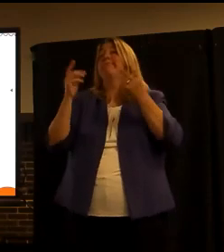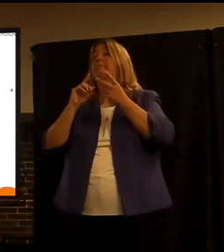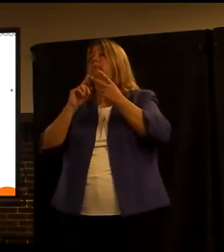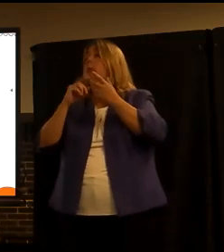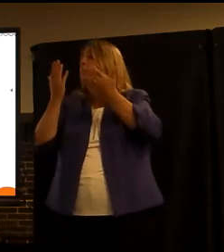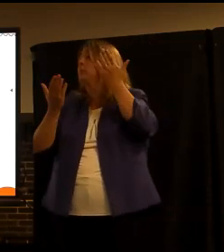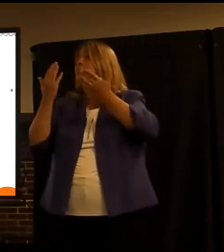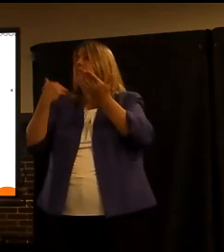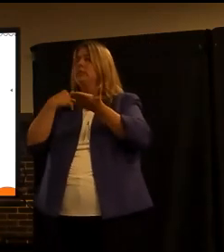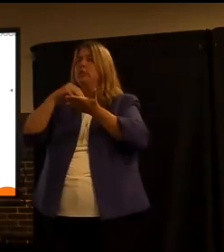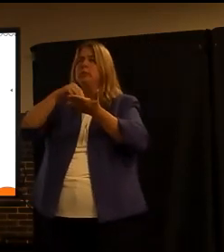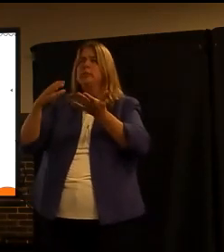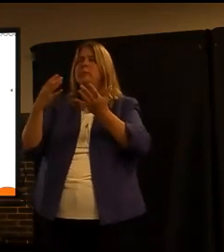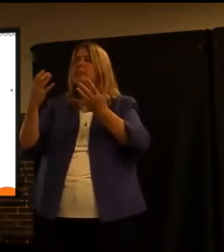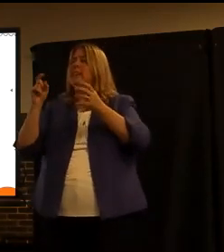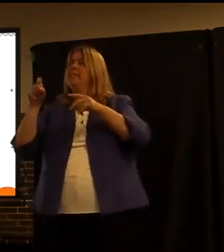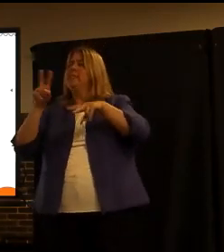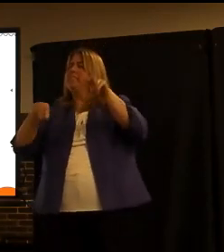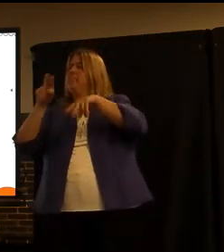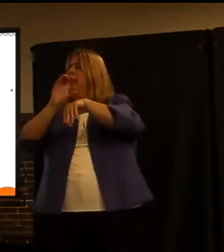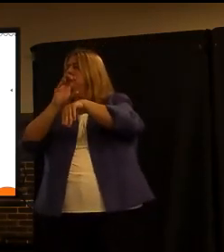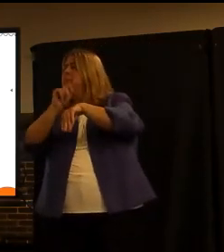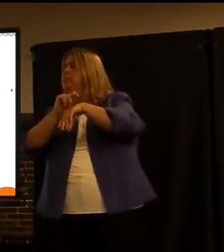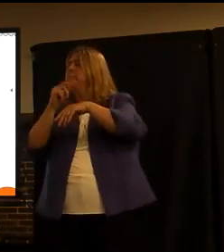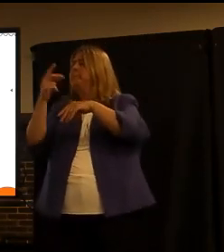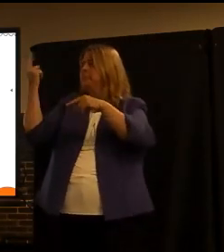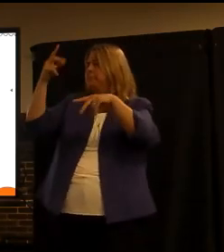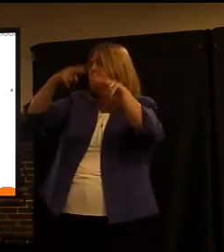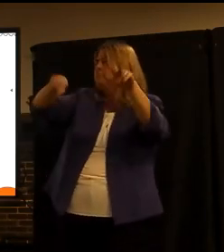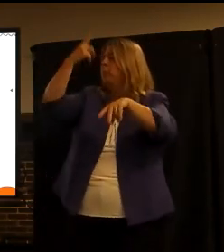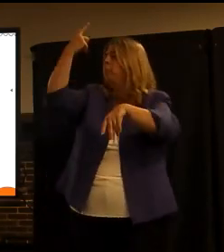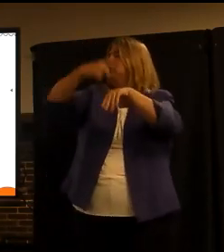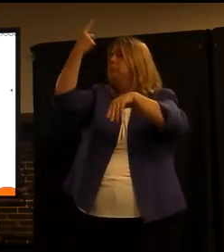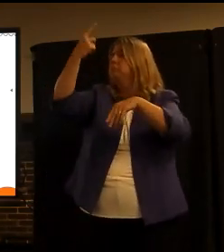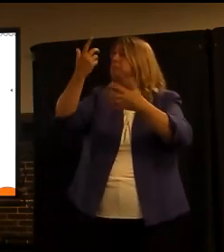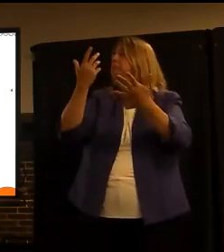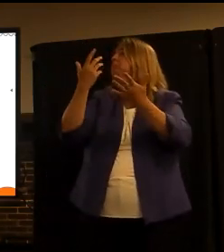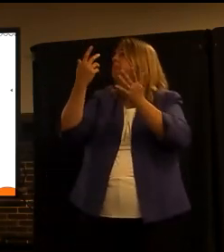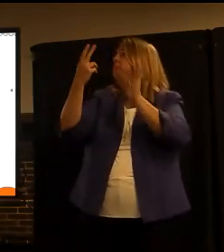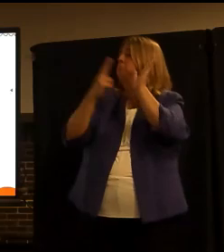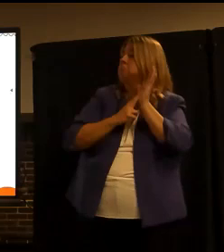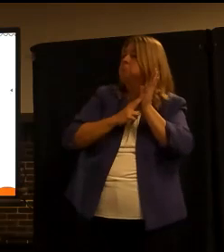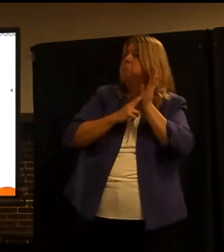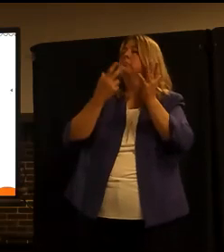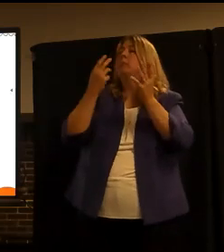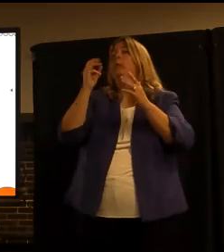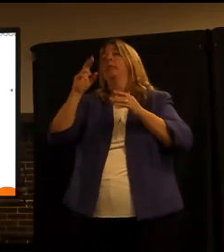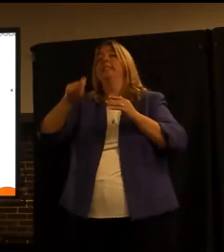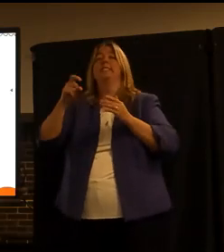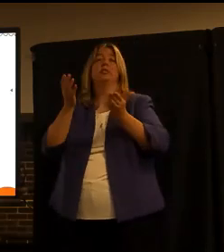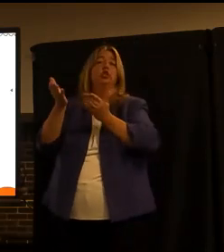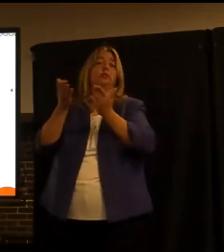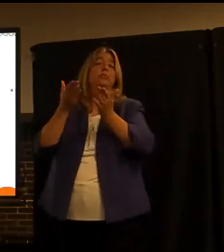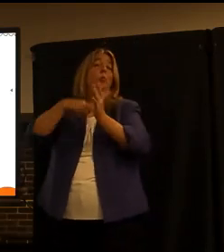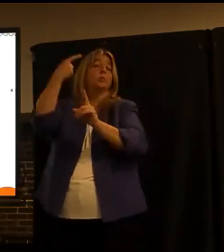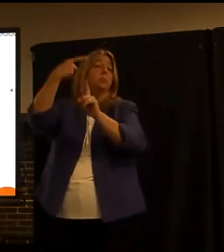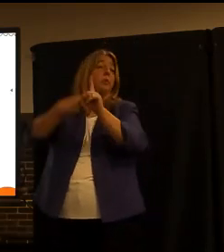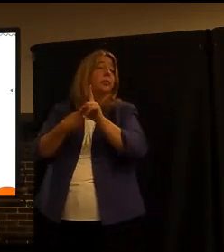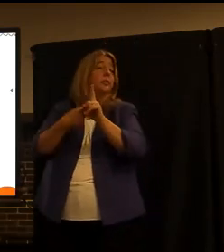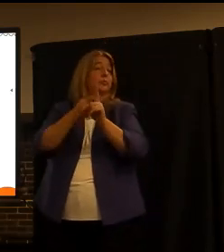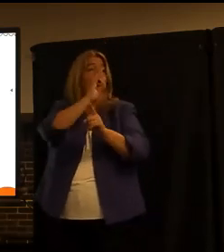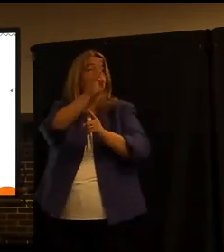for that, but the schools will pay for those services. So there may be some consultative services that go along with that,